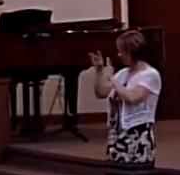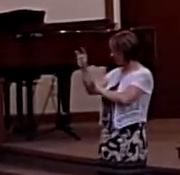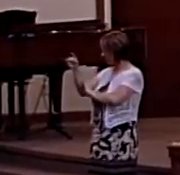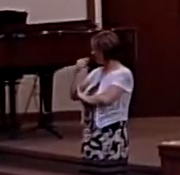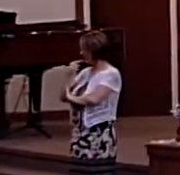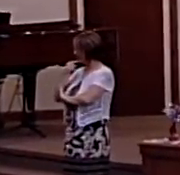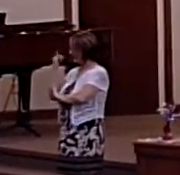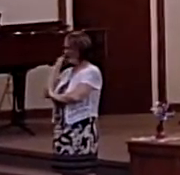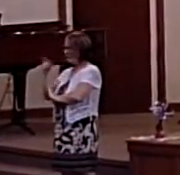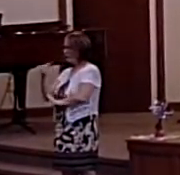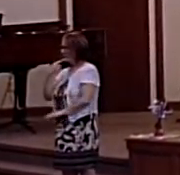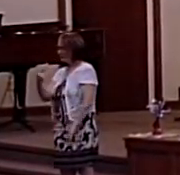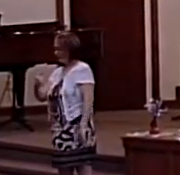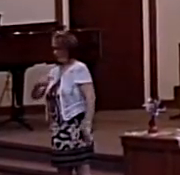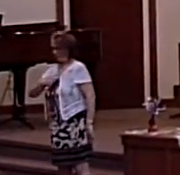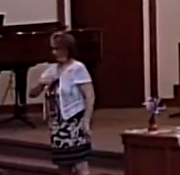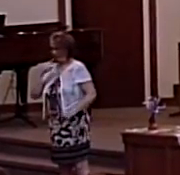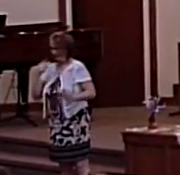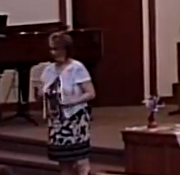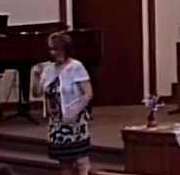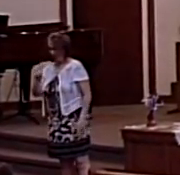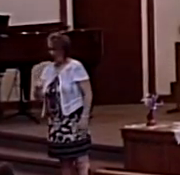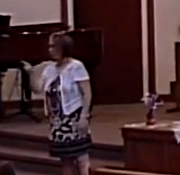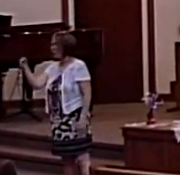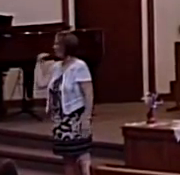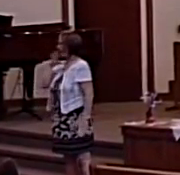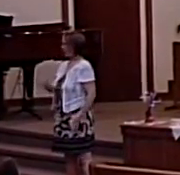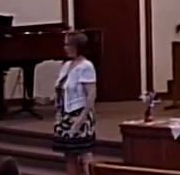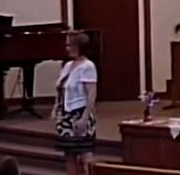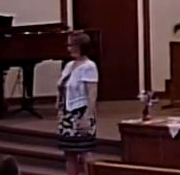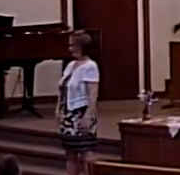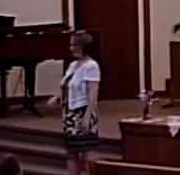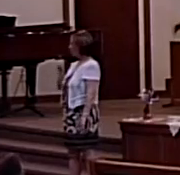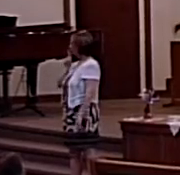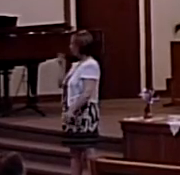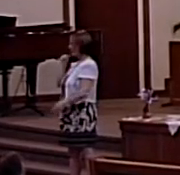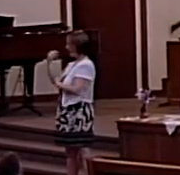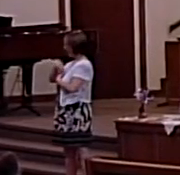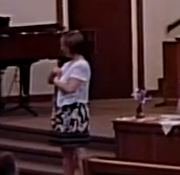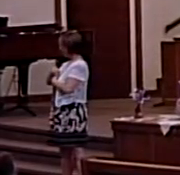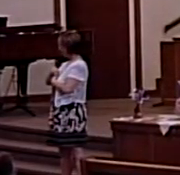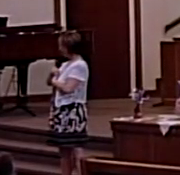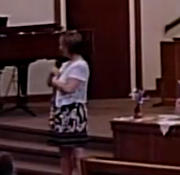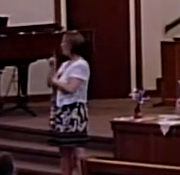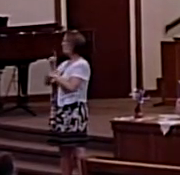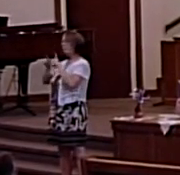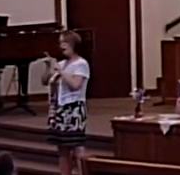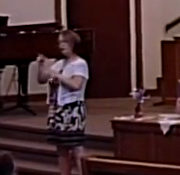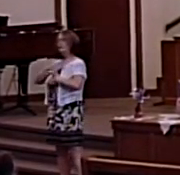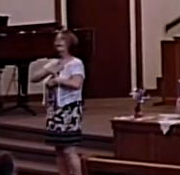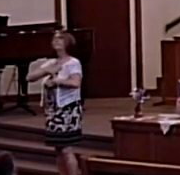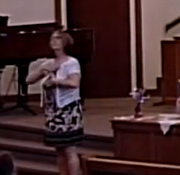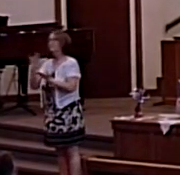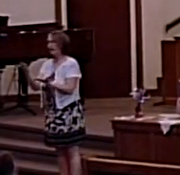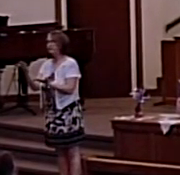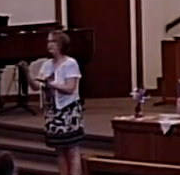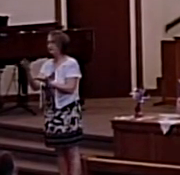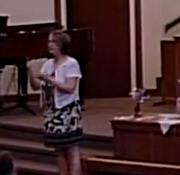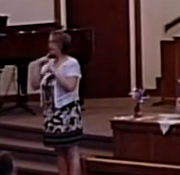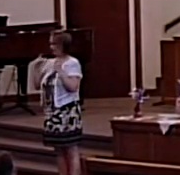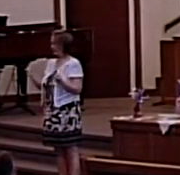if you say you have not sinned, then you're a liar and the truth is not in you. If we confess our sins, he's faithful and just